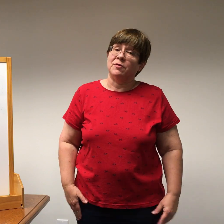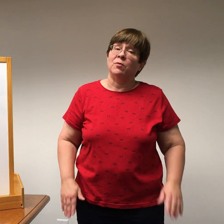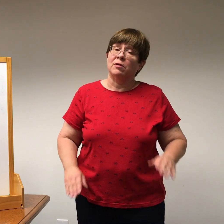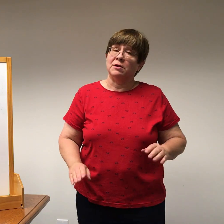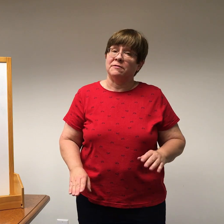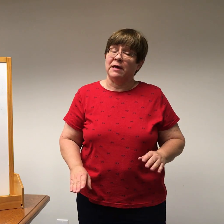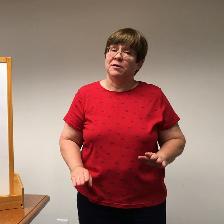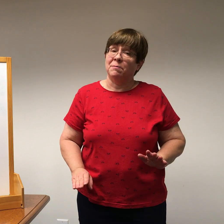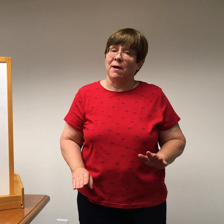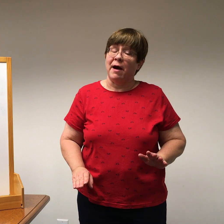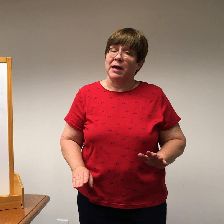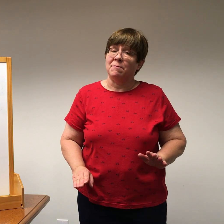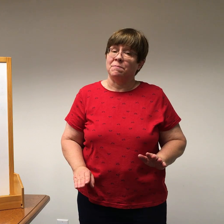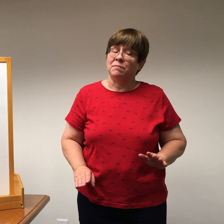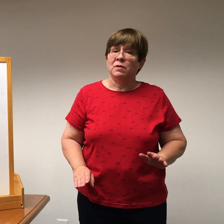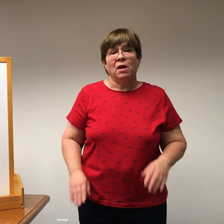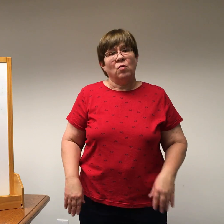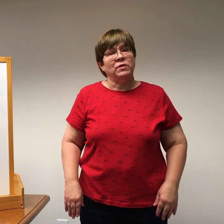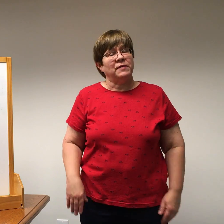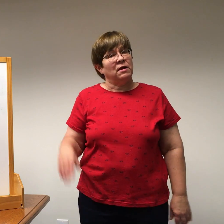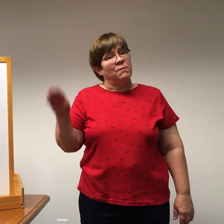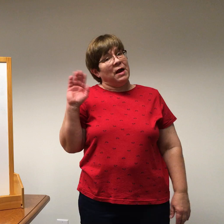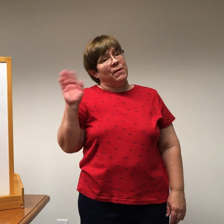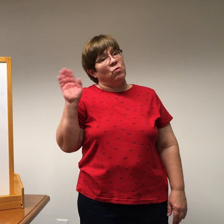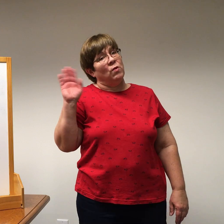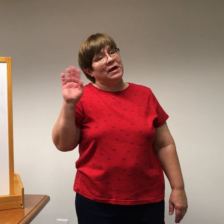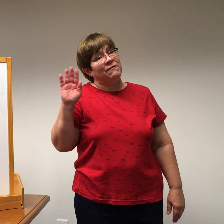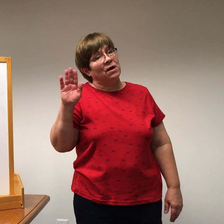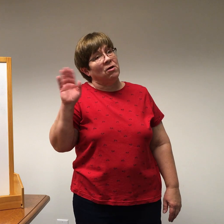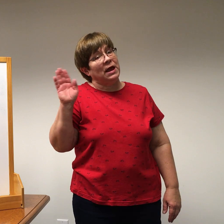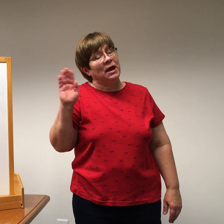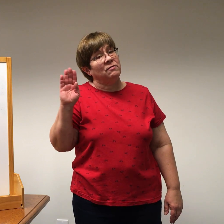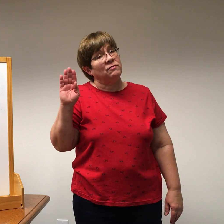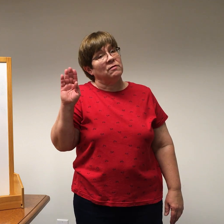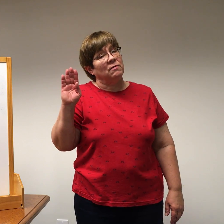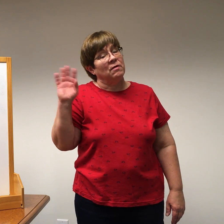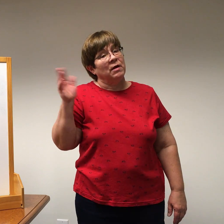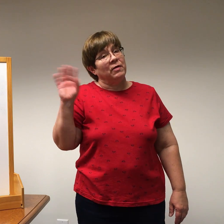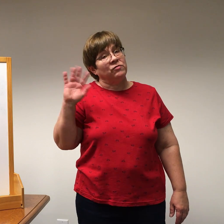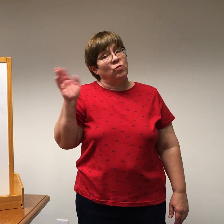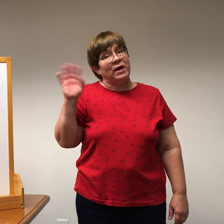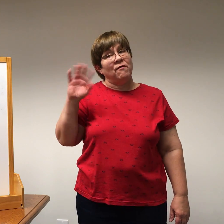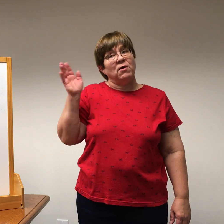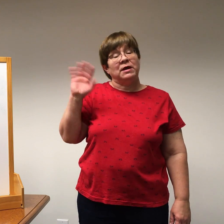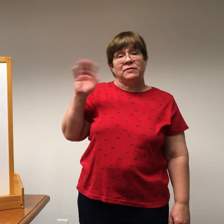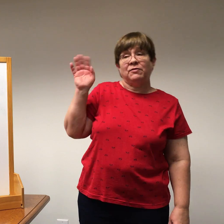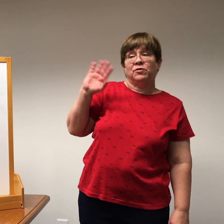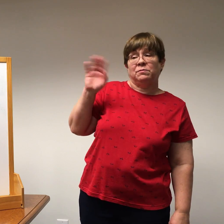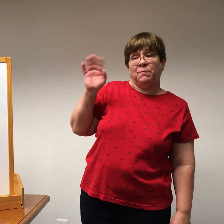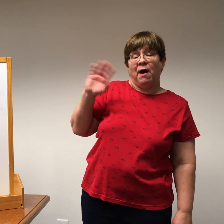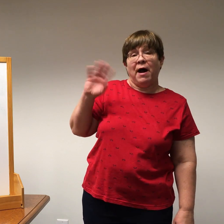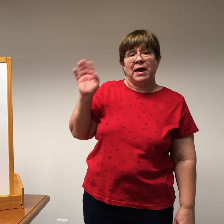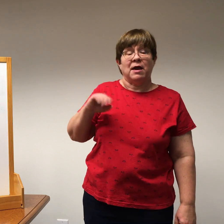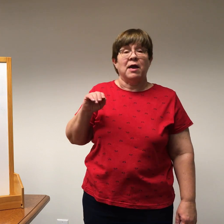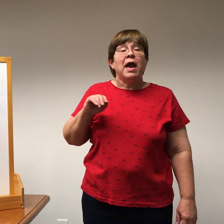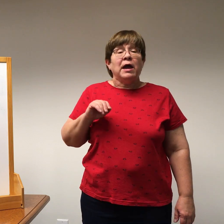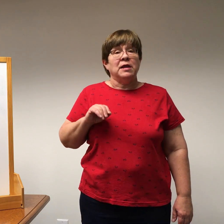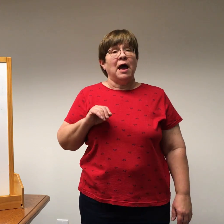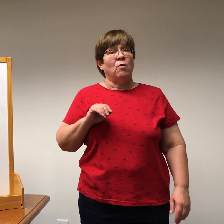we're going to say goodbye. We say goodbye by waving our hands. Let's wave our hands. That's goodbye. Now we're going